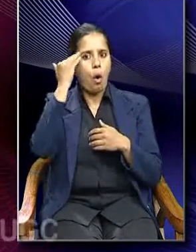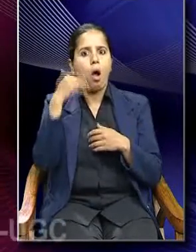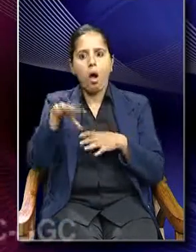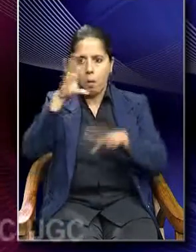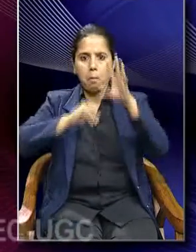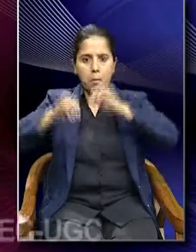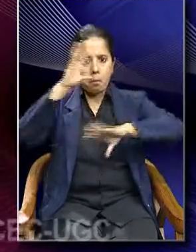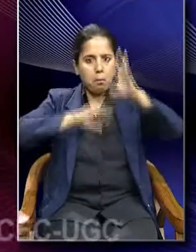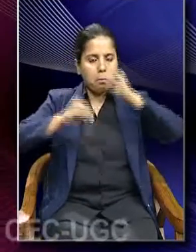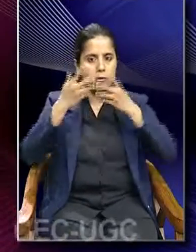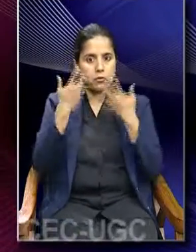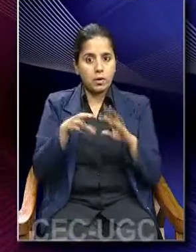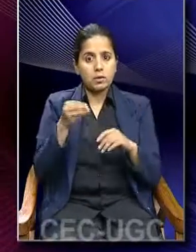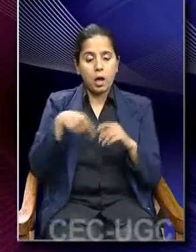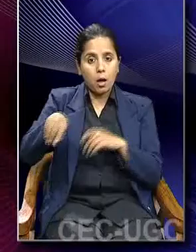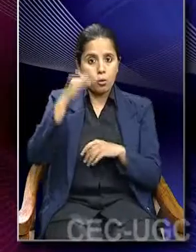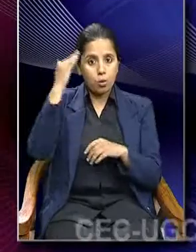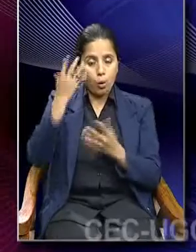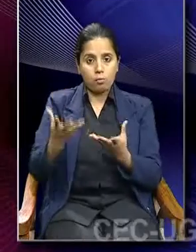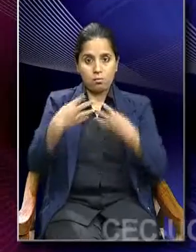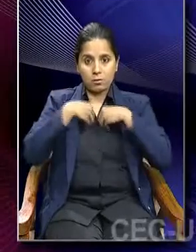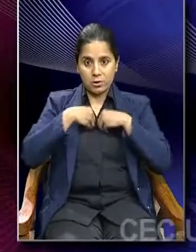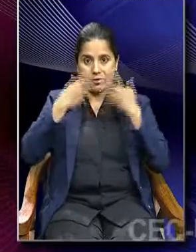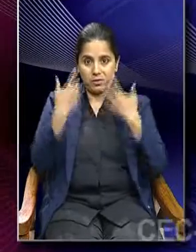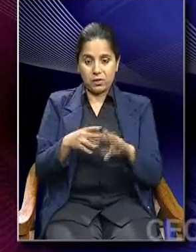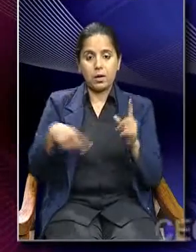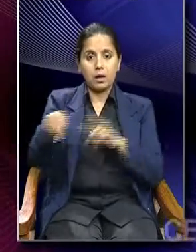that knowledge is therefore kind of